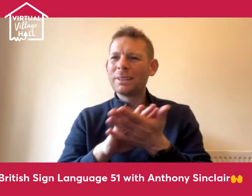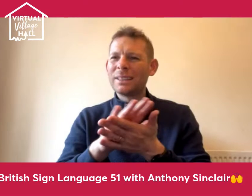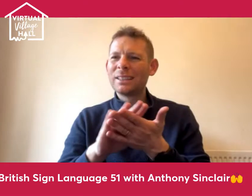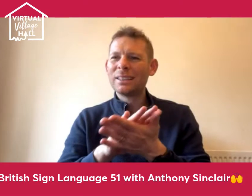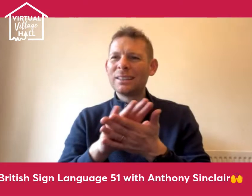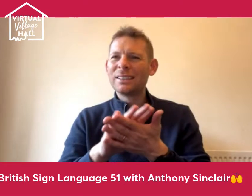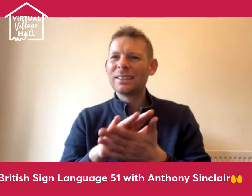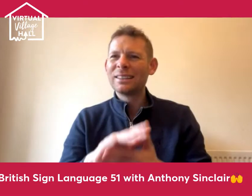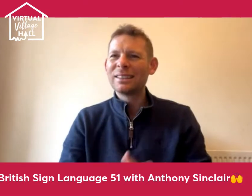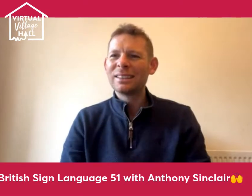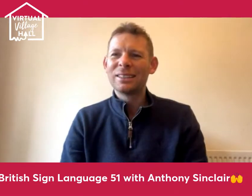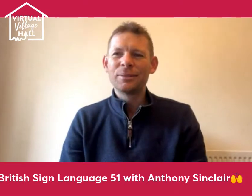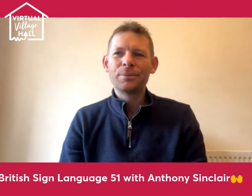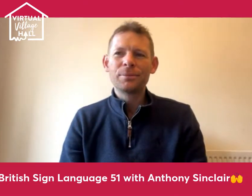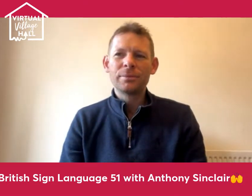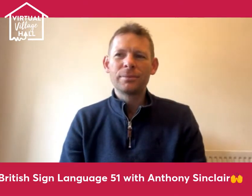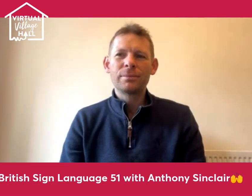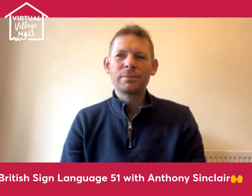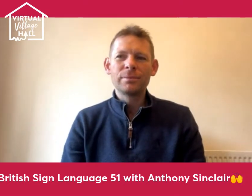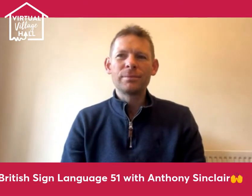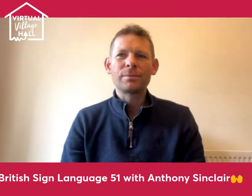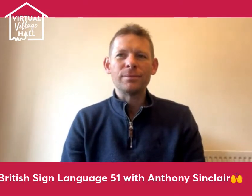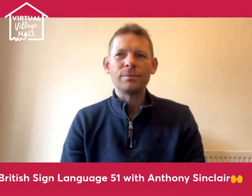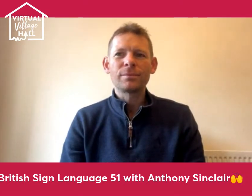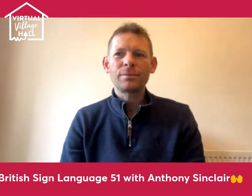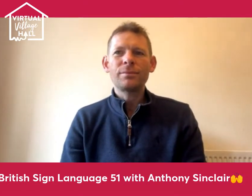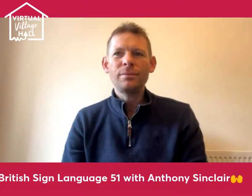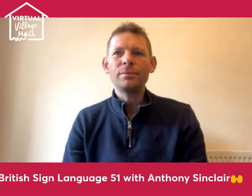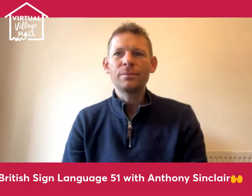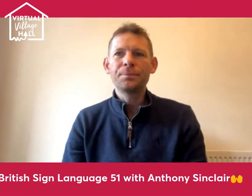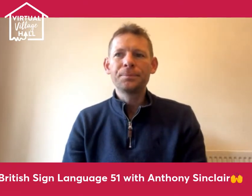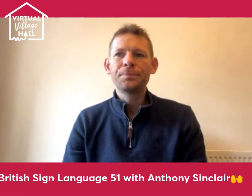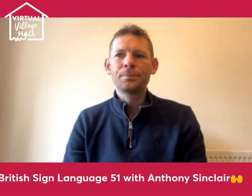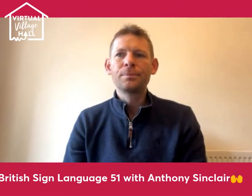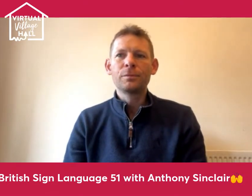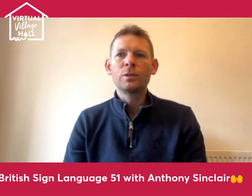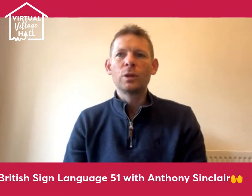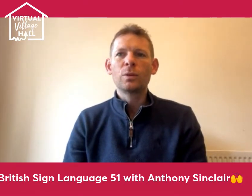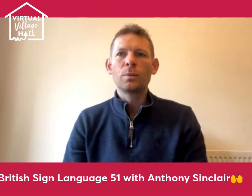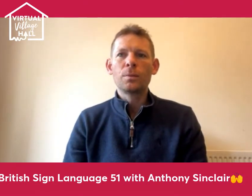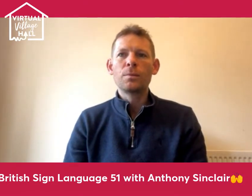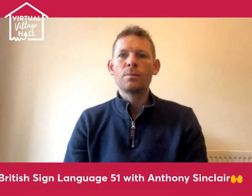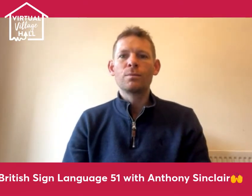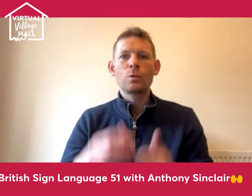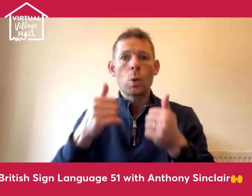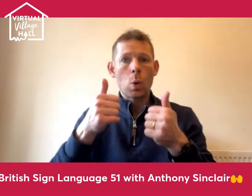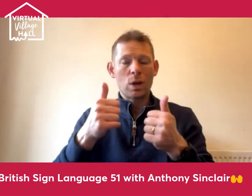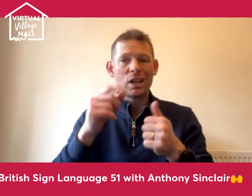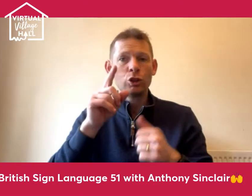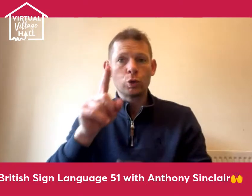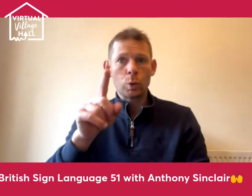I'm not quite sure what your comment under your name, Hazel, is. Maybe you want to explain yourself there.